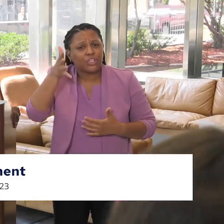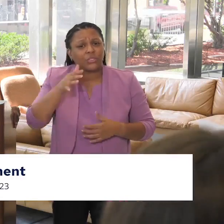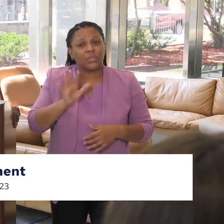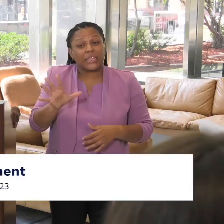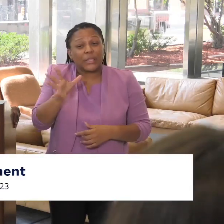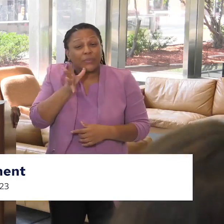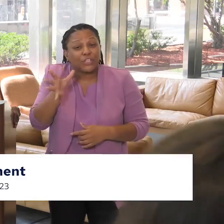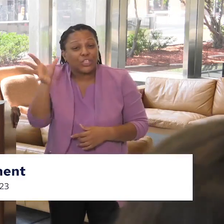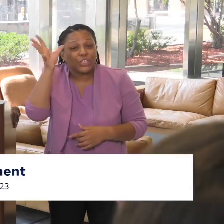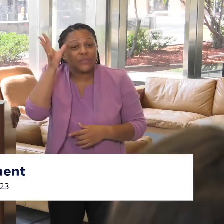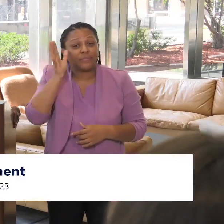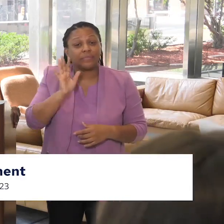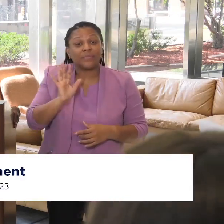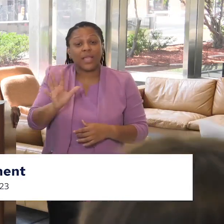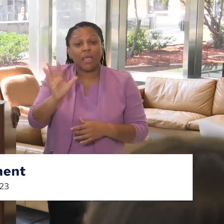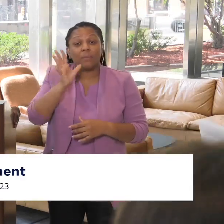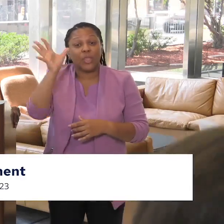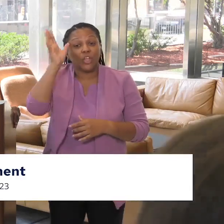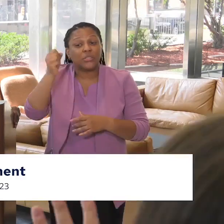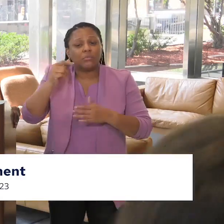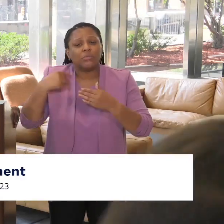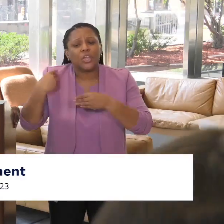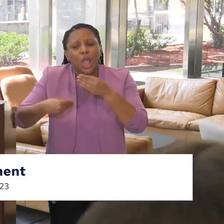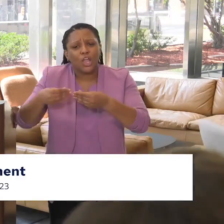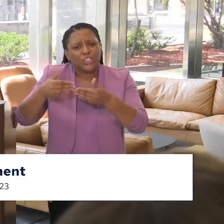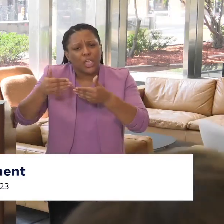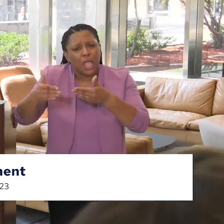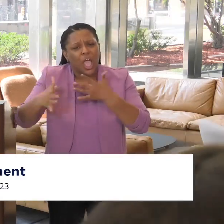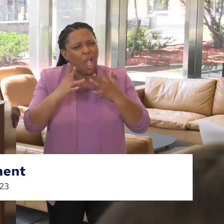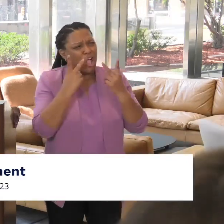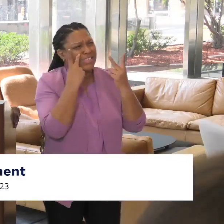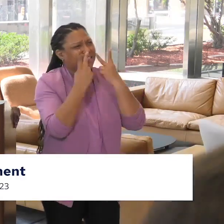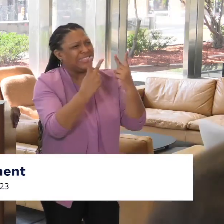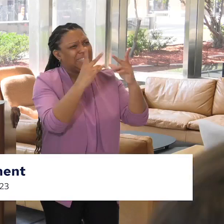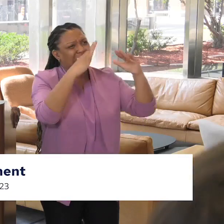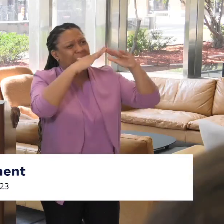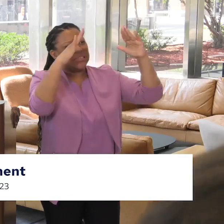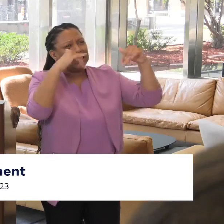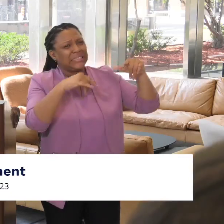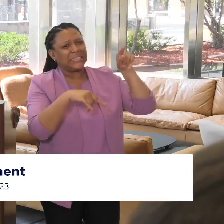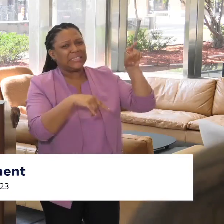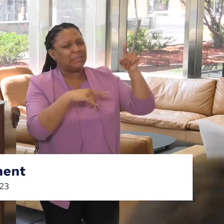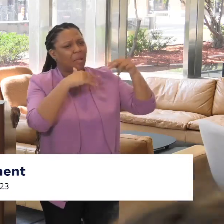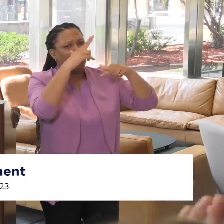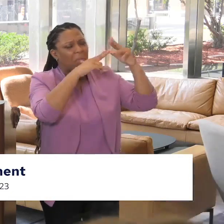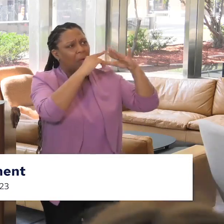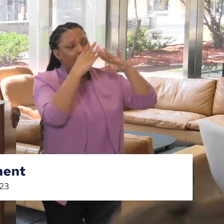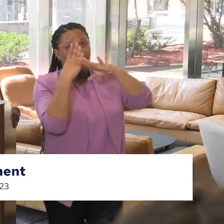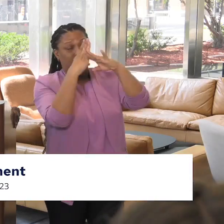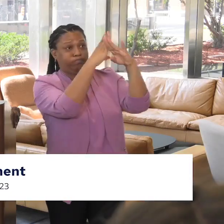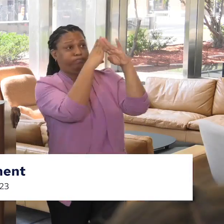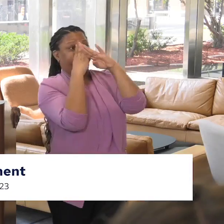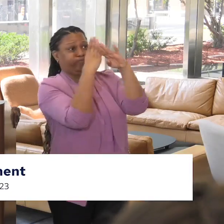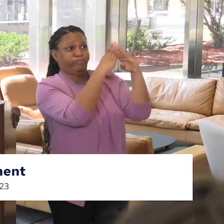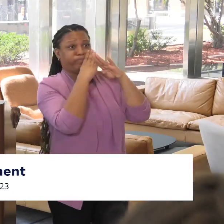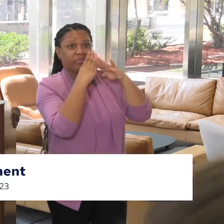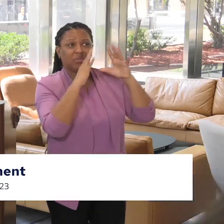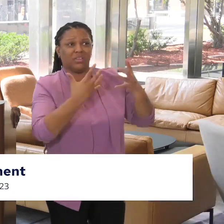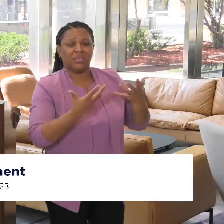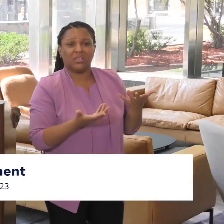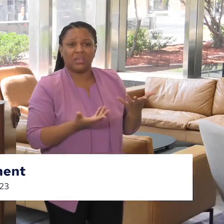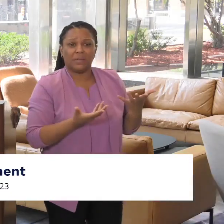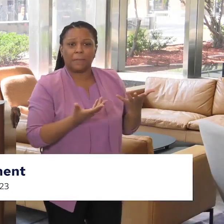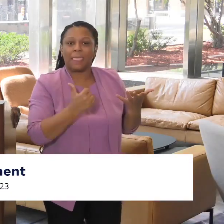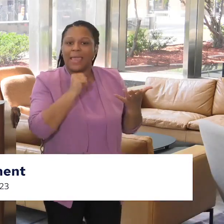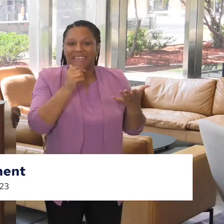their parents' lives, systems built against us. Systems are built intentionally to work against the type of opportunity,